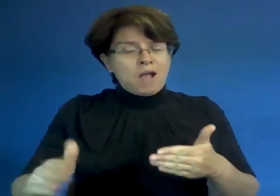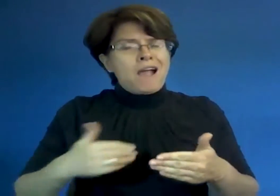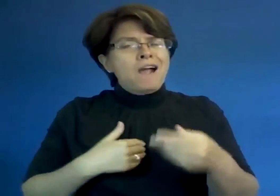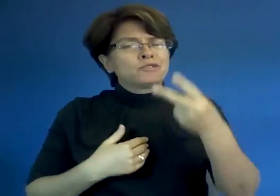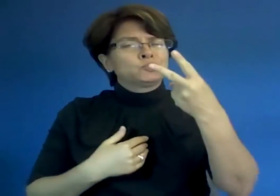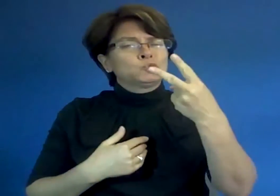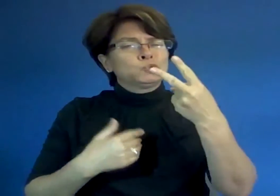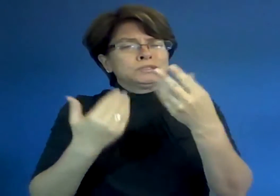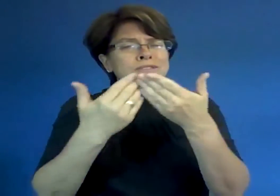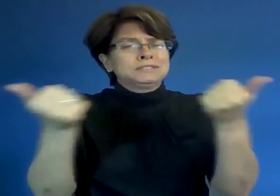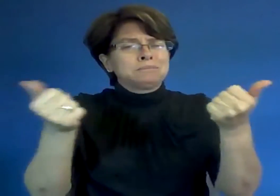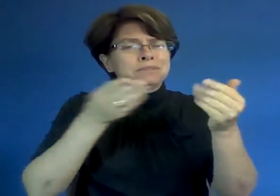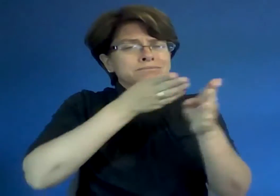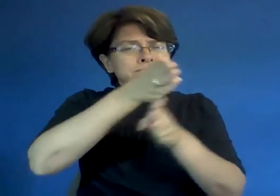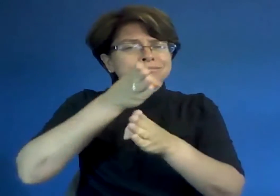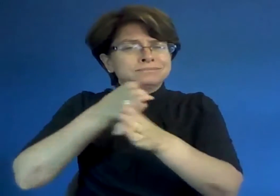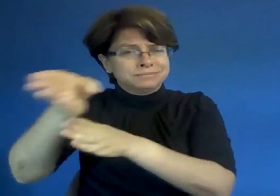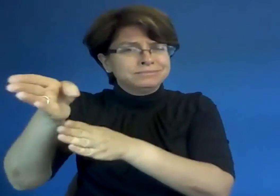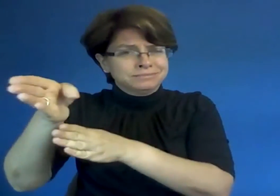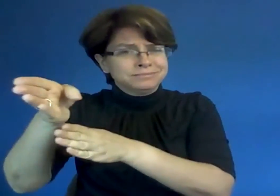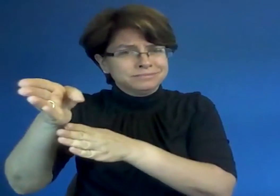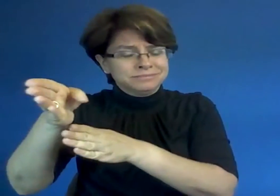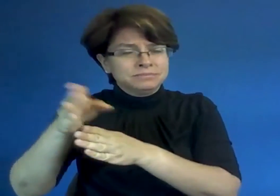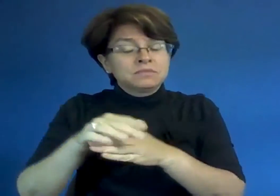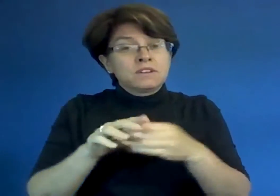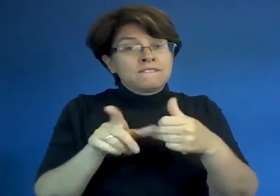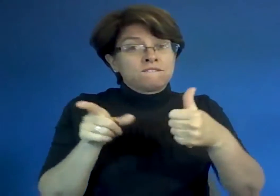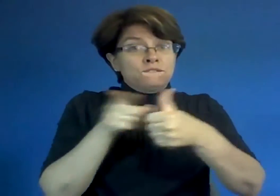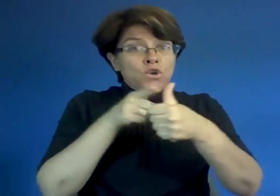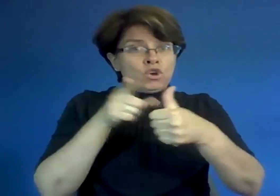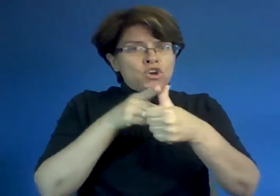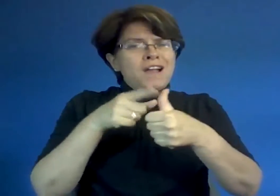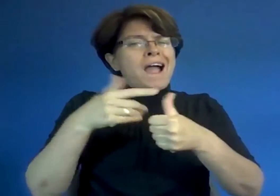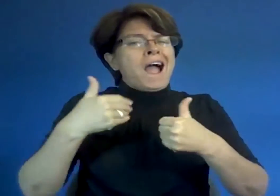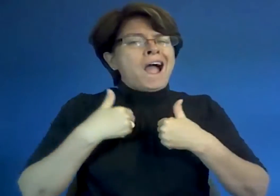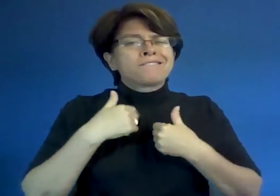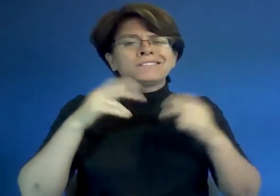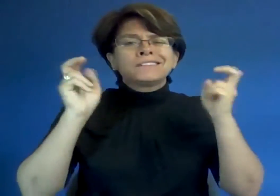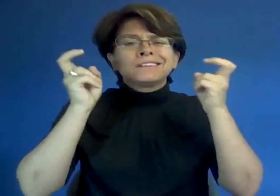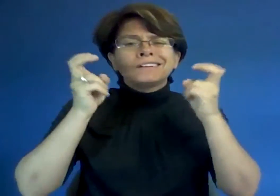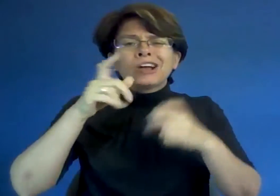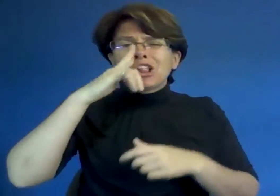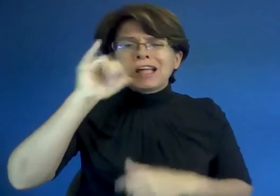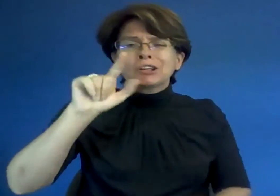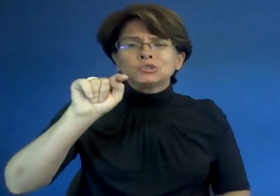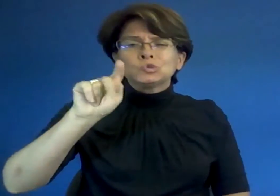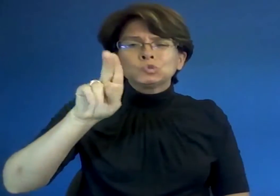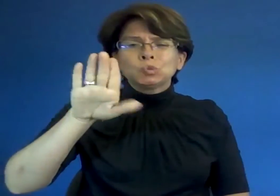throat, an esophagus, a stomach, small intestines, and the large intestines.